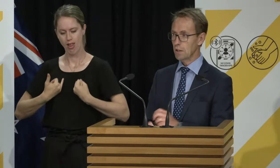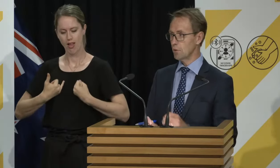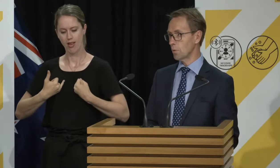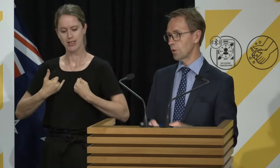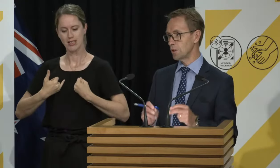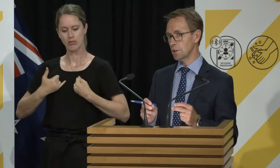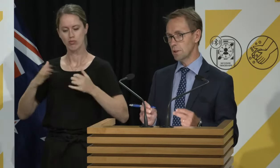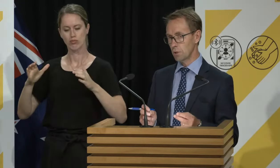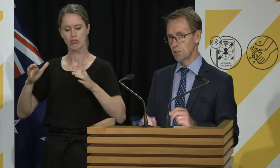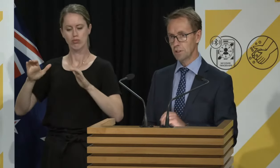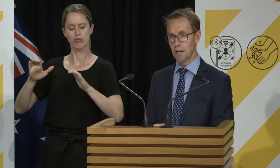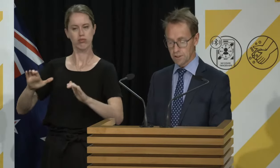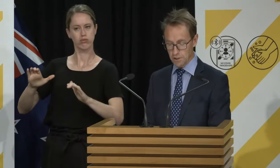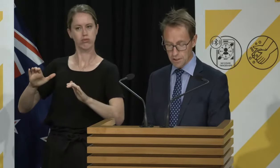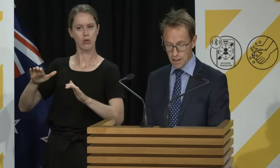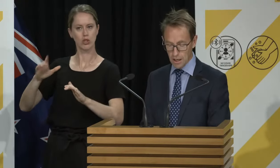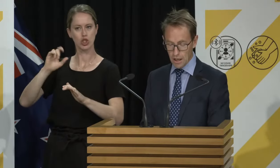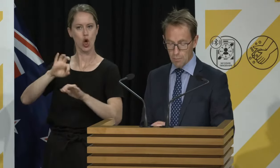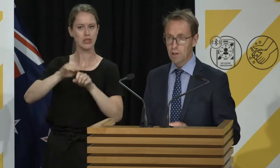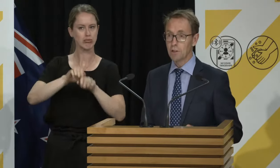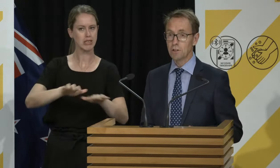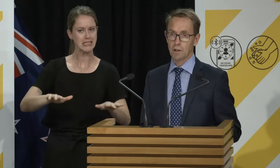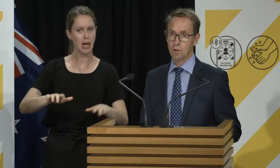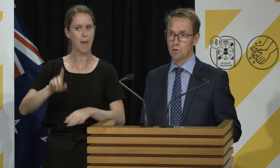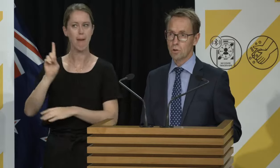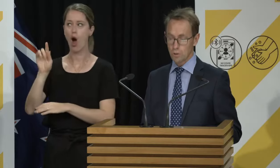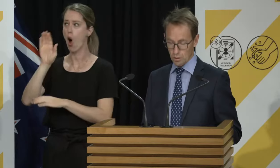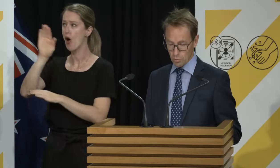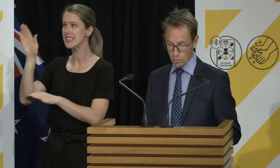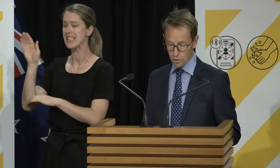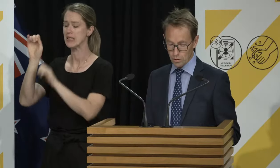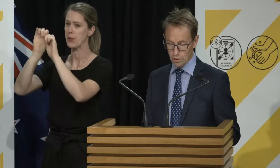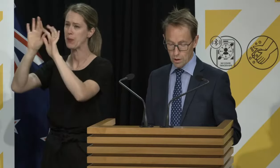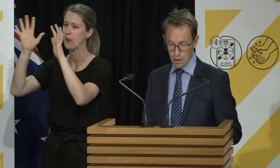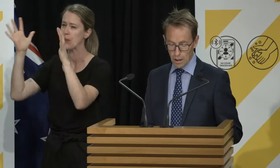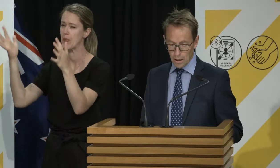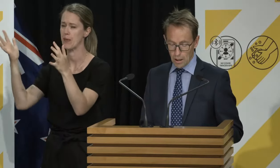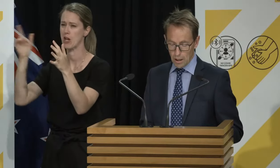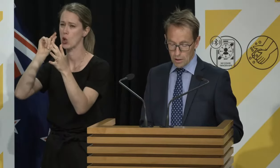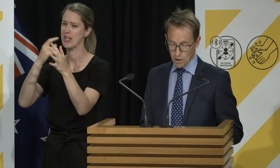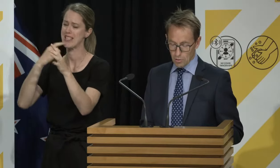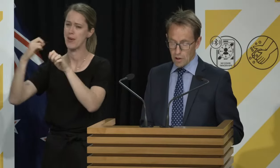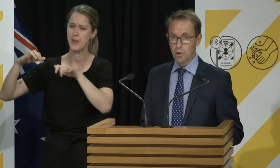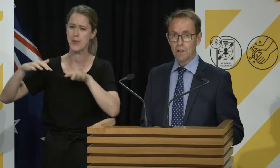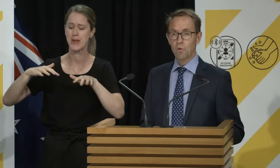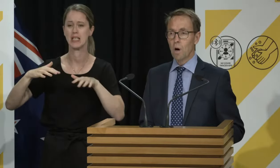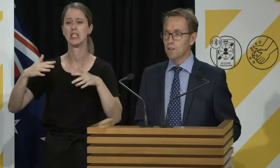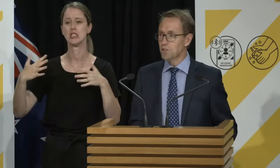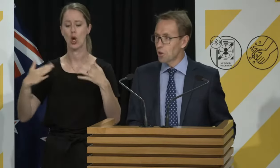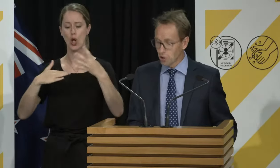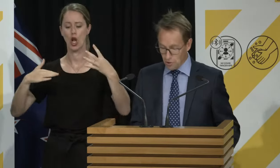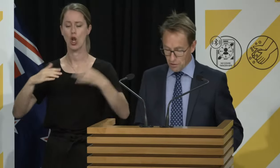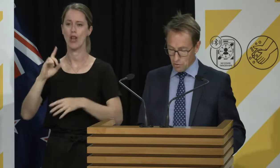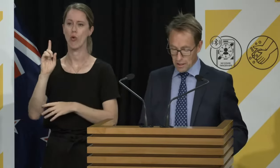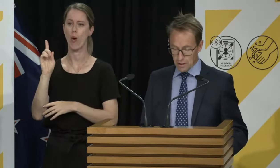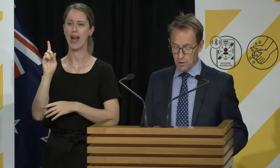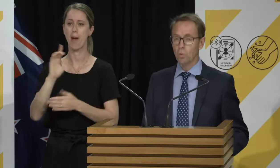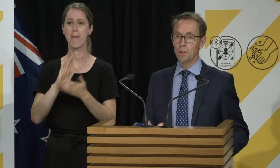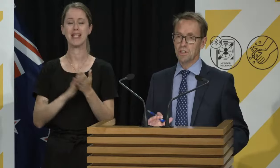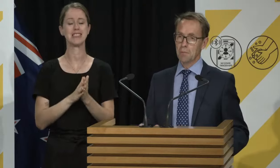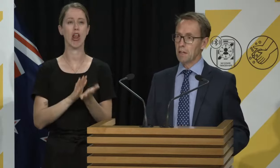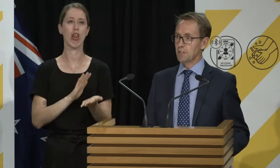Zealand, even with these recent cases, but it is uncontrolled abroad. So alert level 1 is not alert level